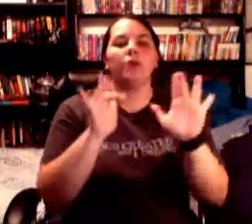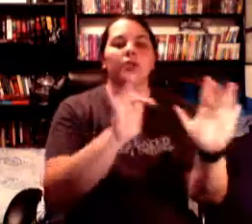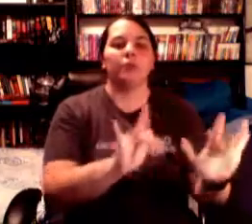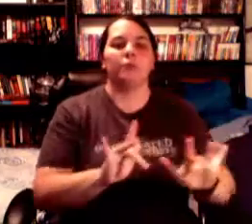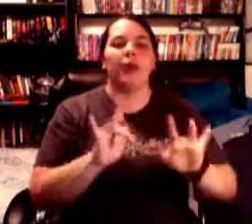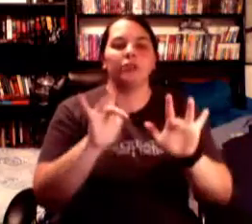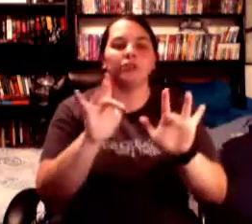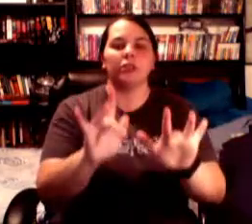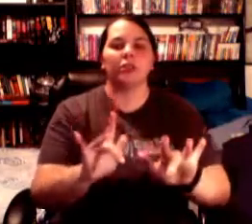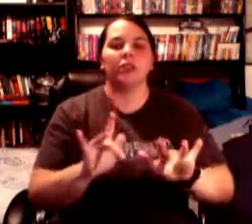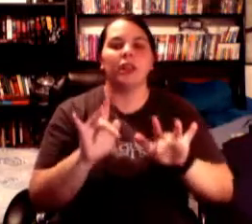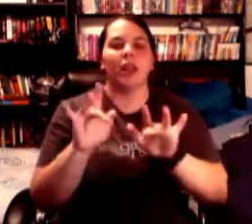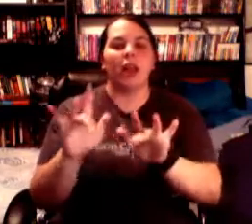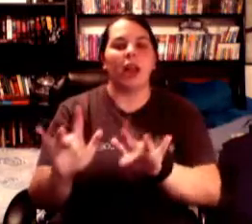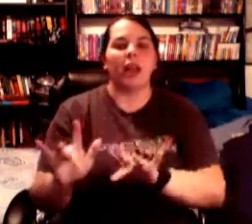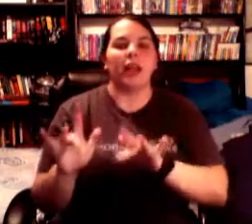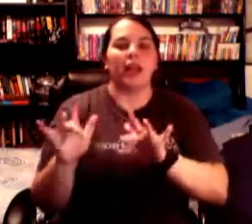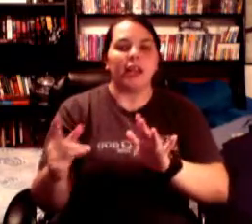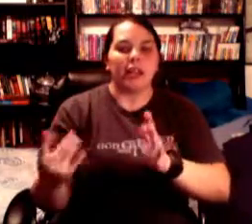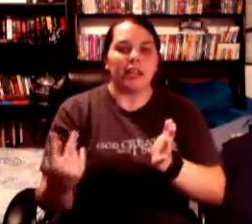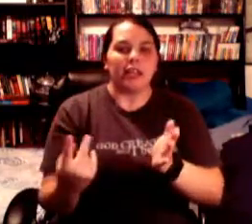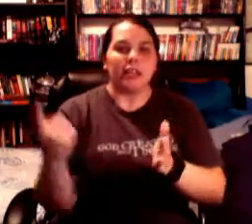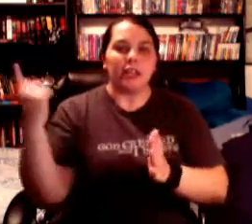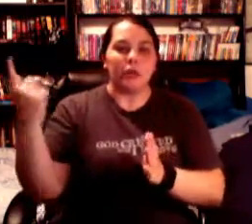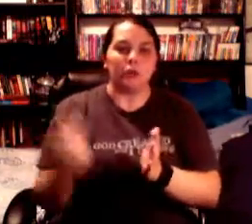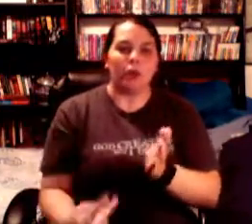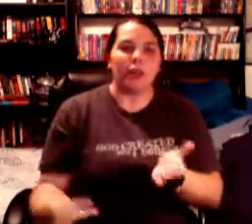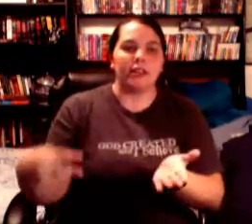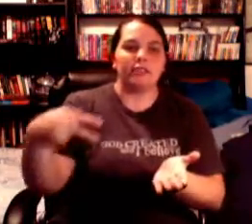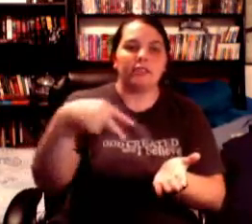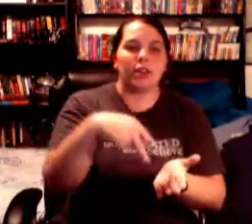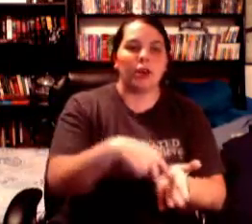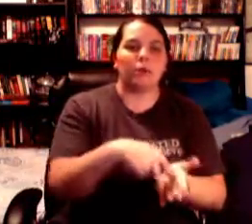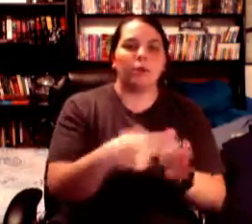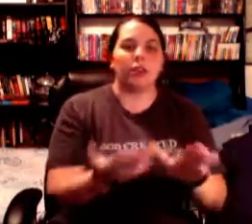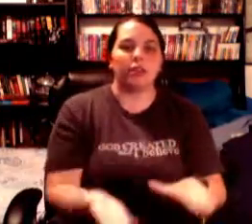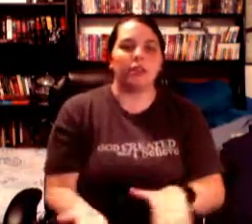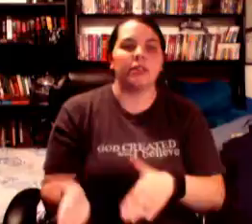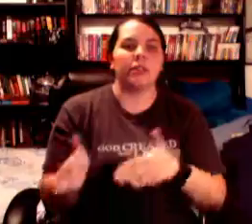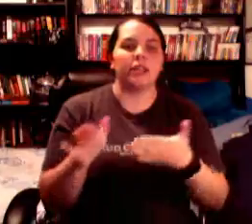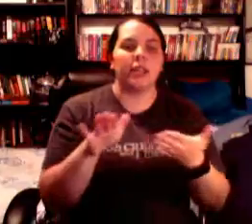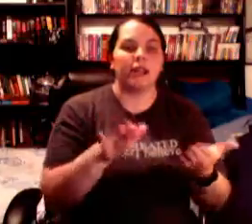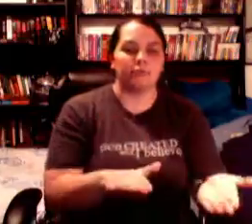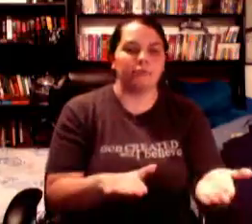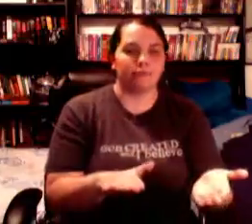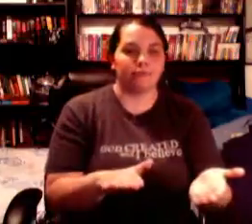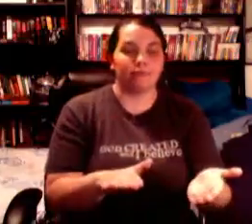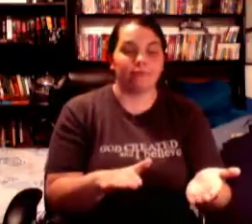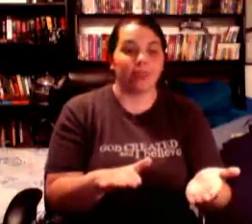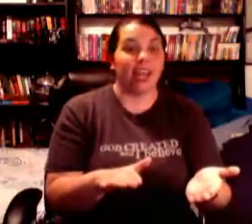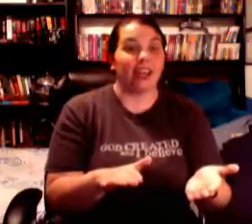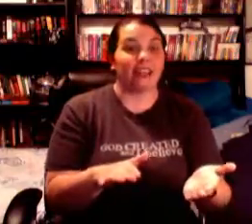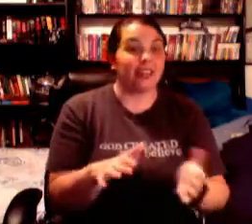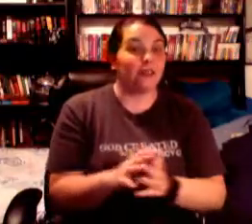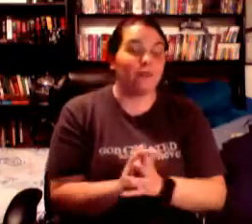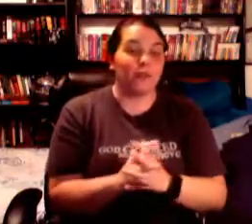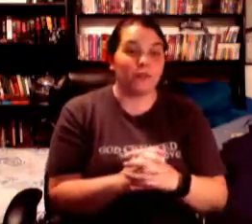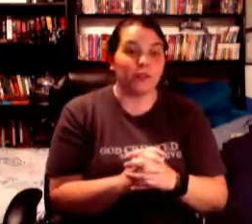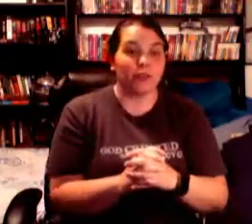with compassion. He raised up the dead. That's it for the first